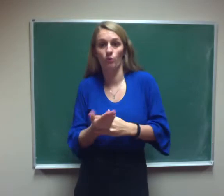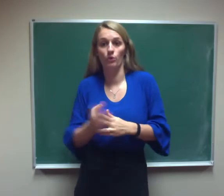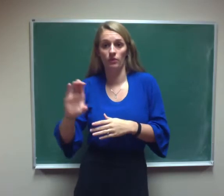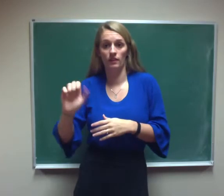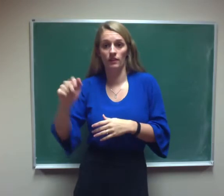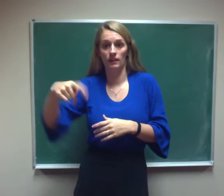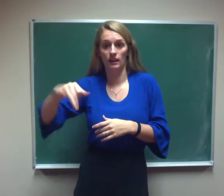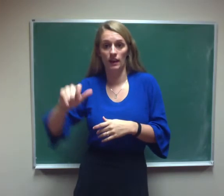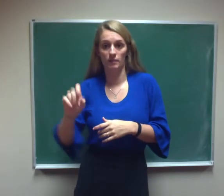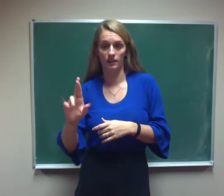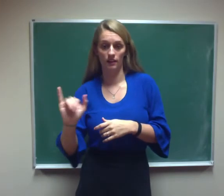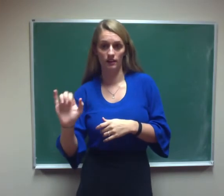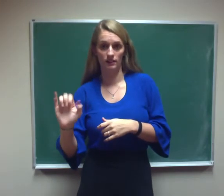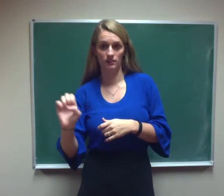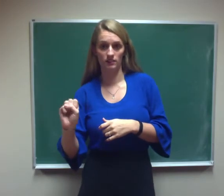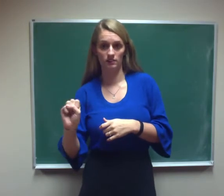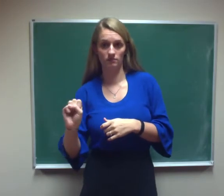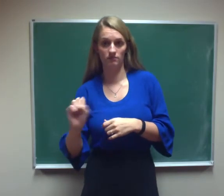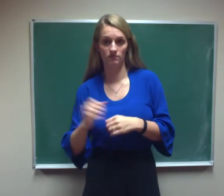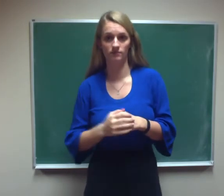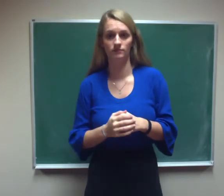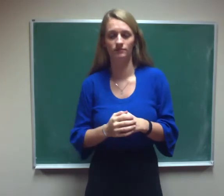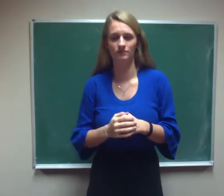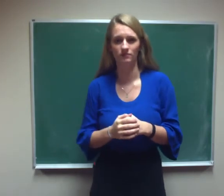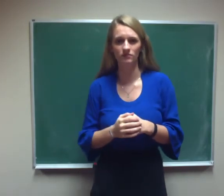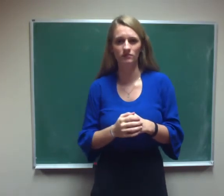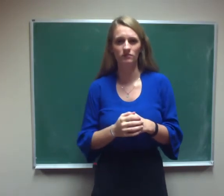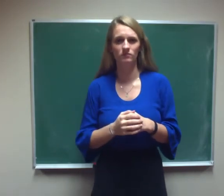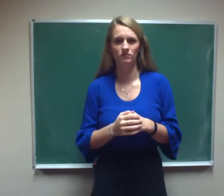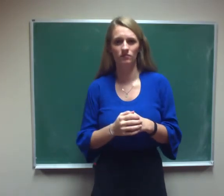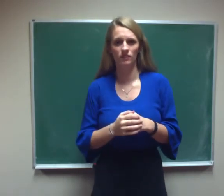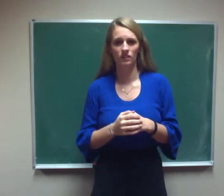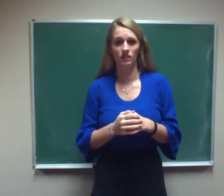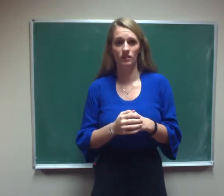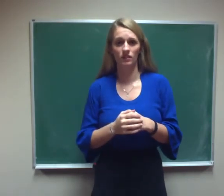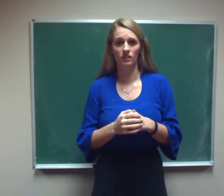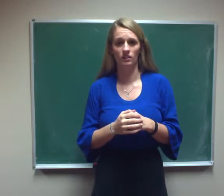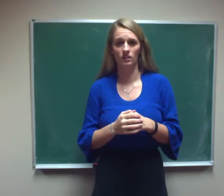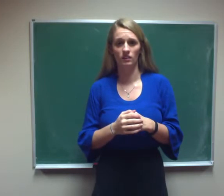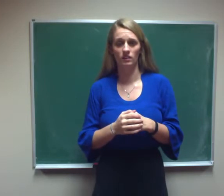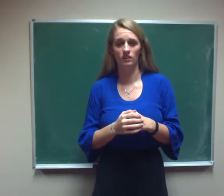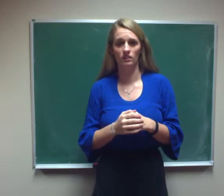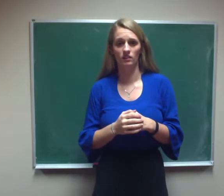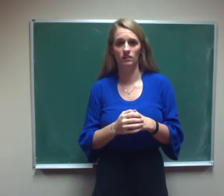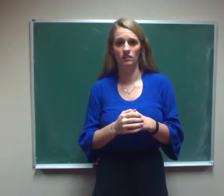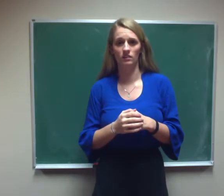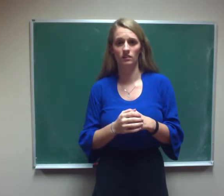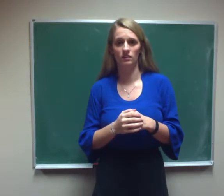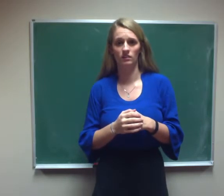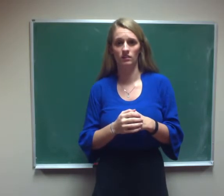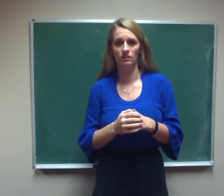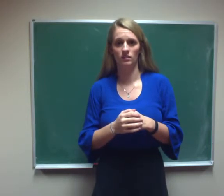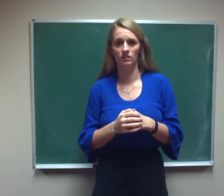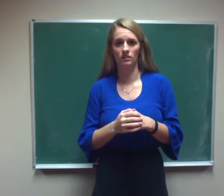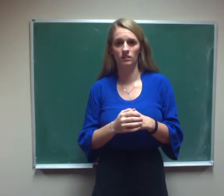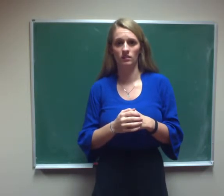point, wastes build up in every single cell of your body at every moment of the day. In addition to delivering the nutrients and